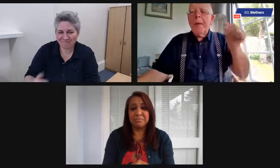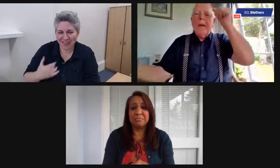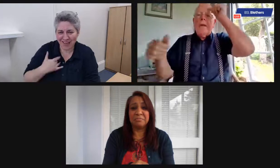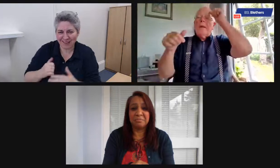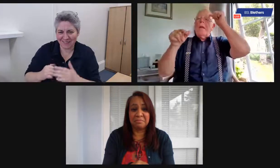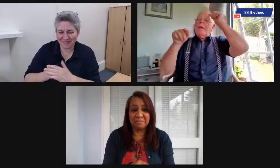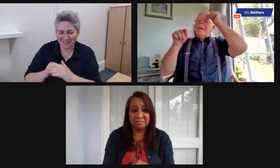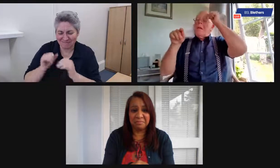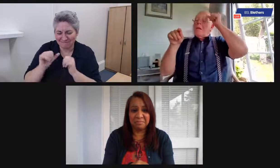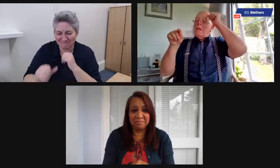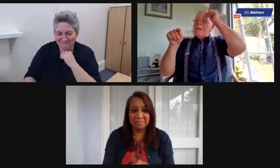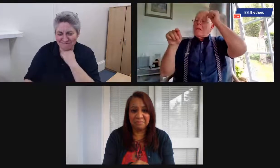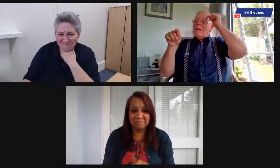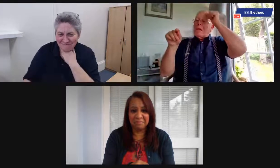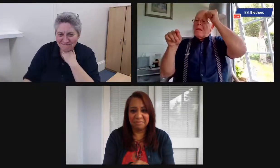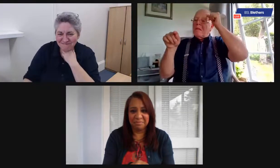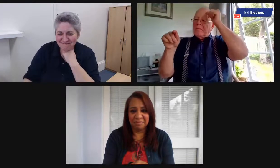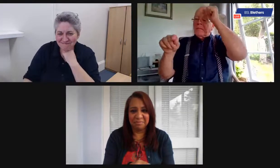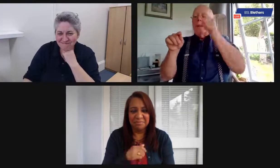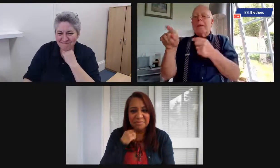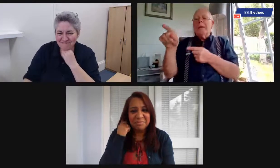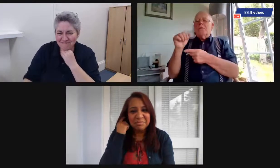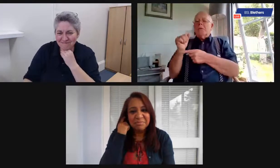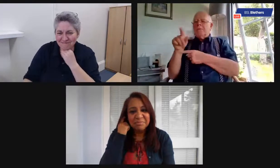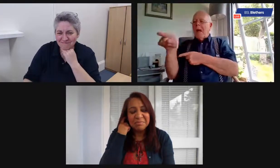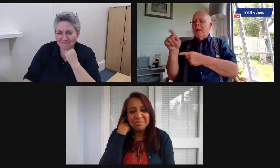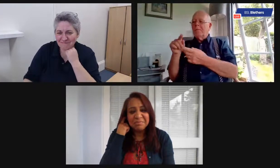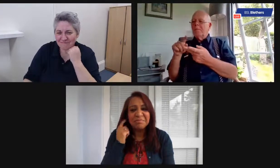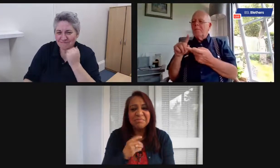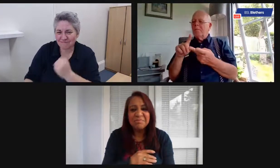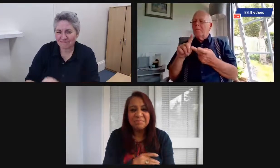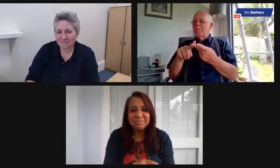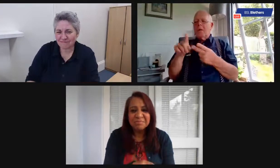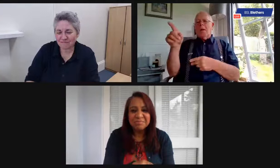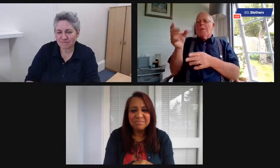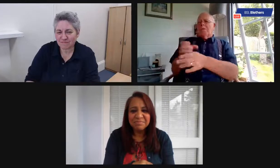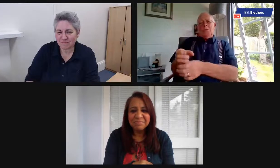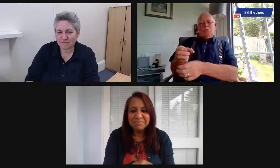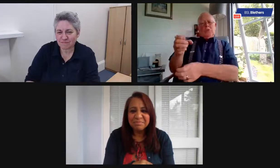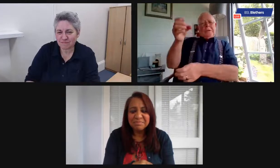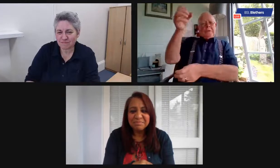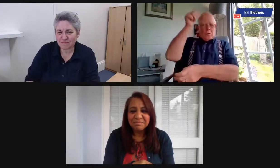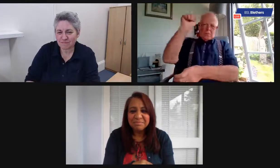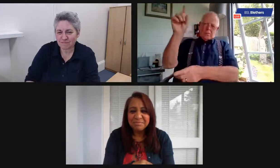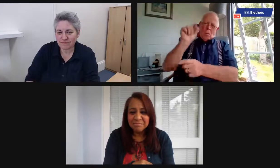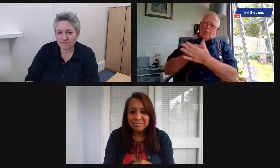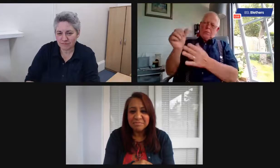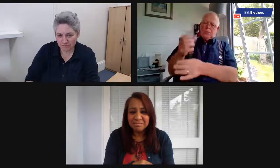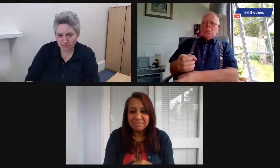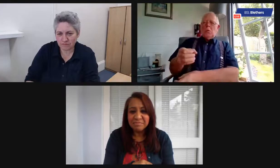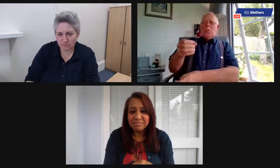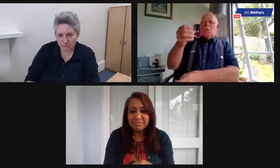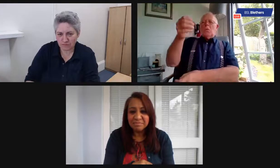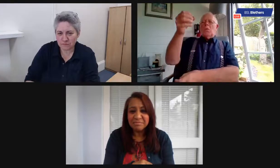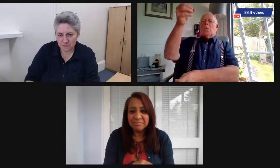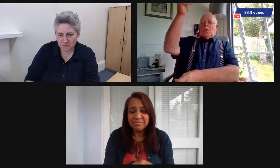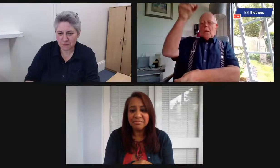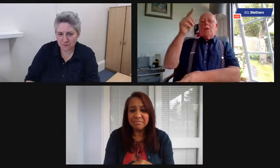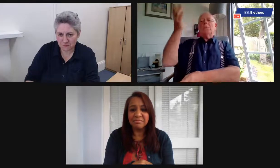so, they're absolutely amazing. They can grow really tall. So there's no chance of me outliving it? Well, in